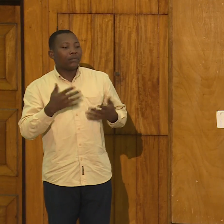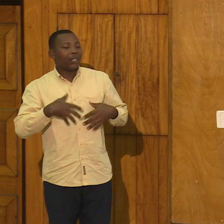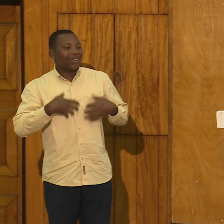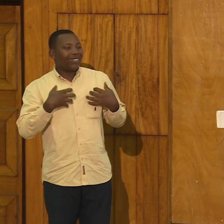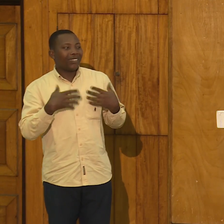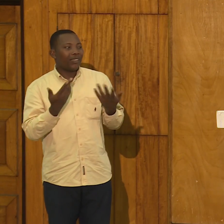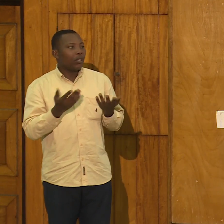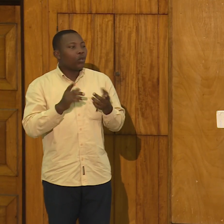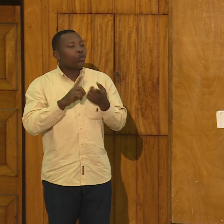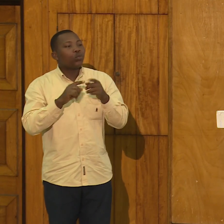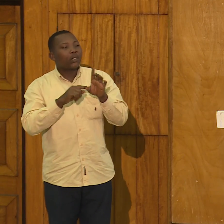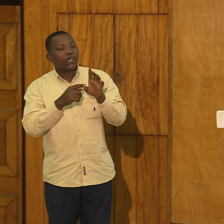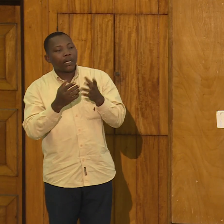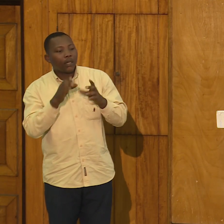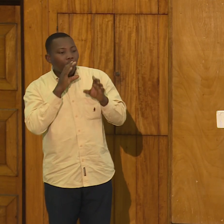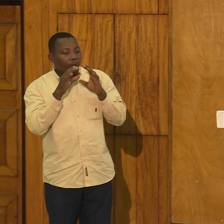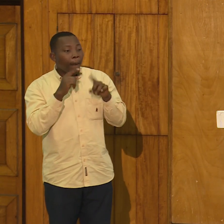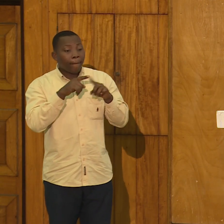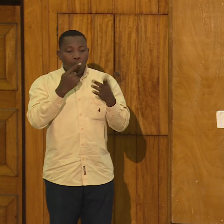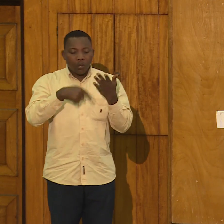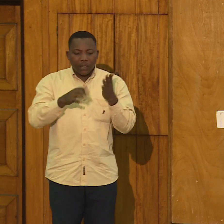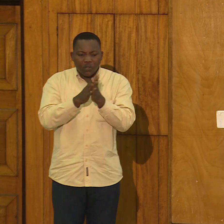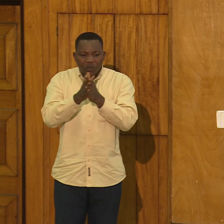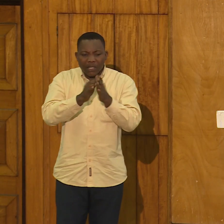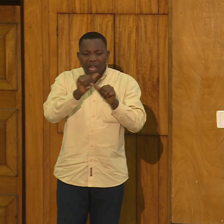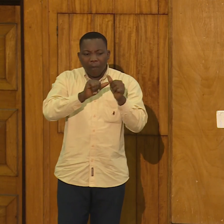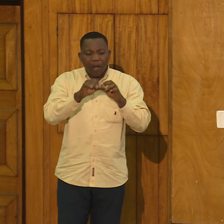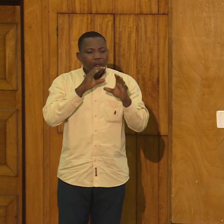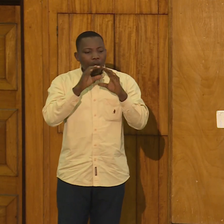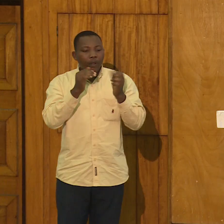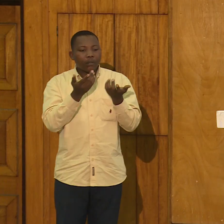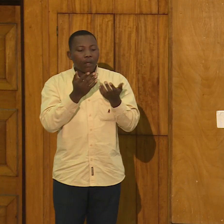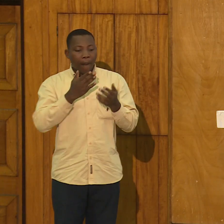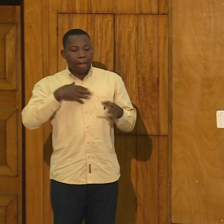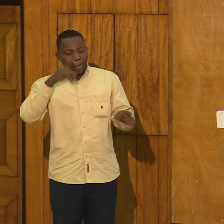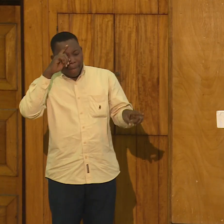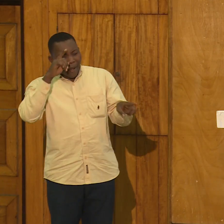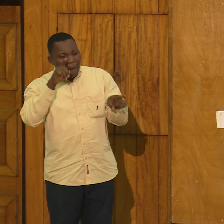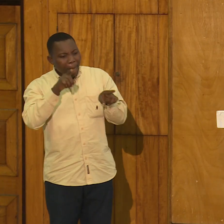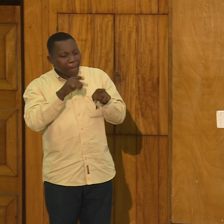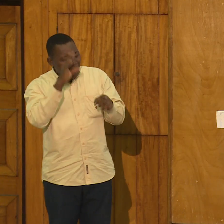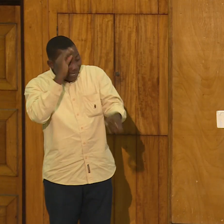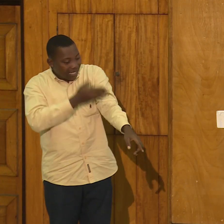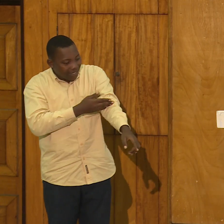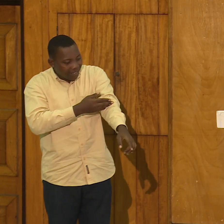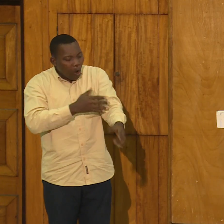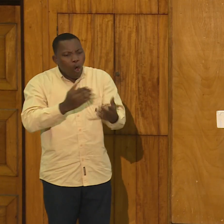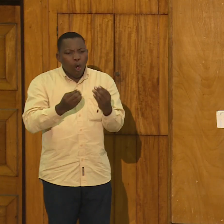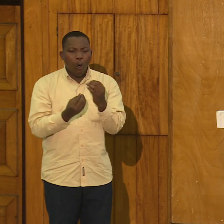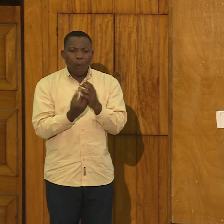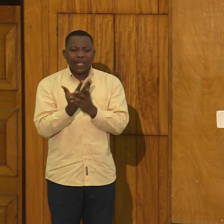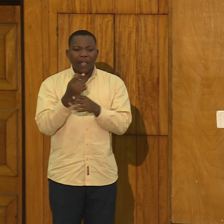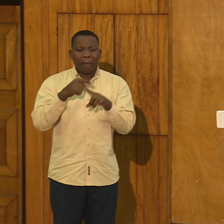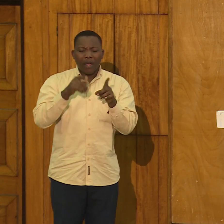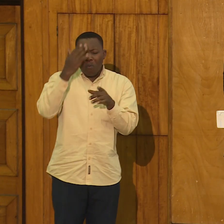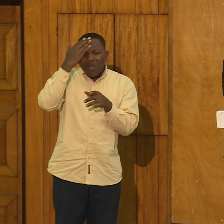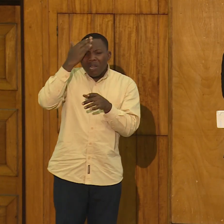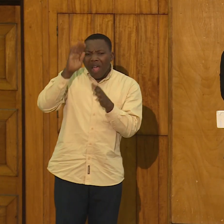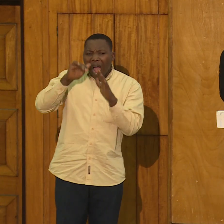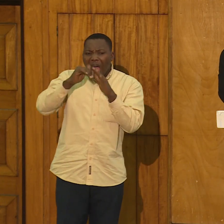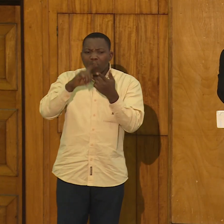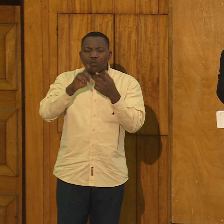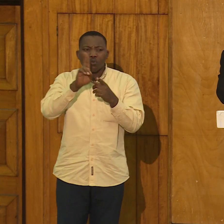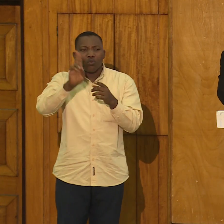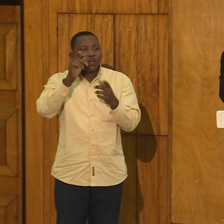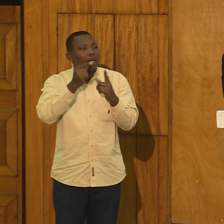conversation. But what was interesting about that is that, my boys had grown, but they actually didn't know how to use a condom.